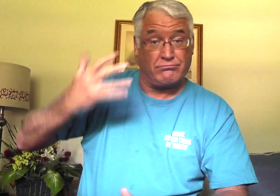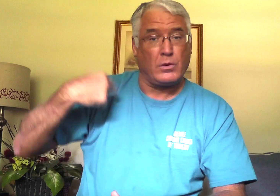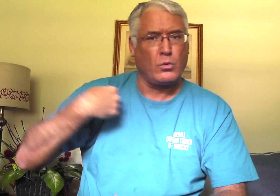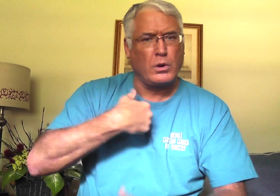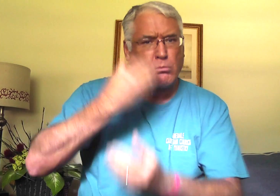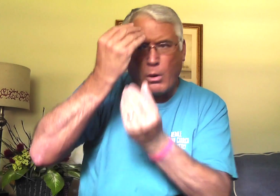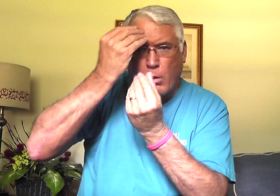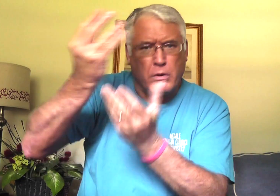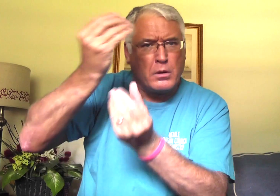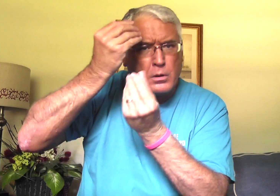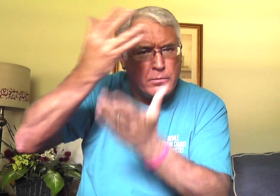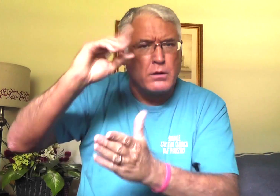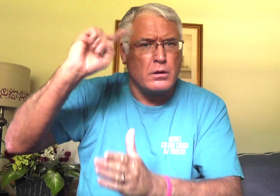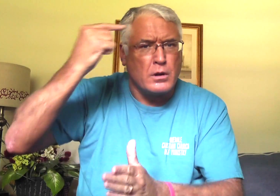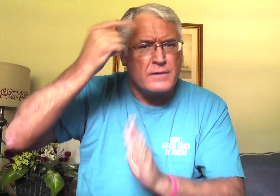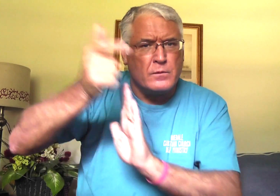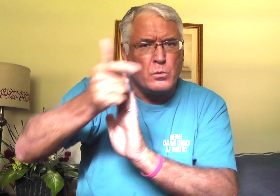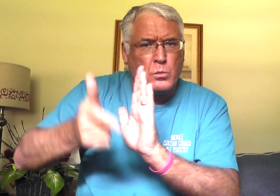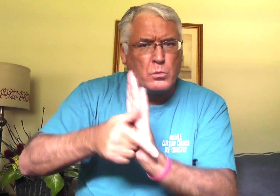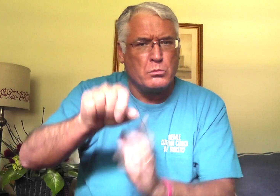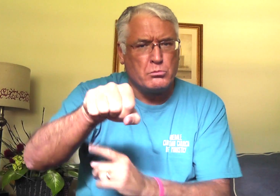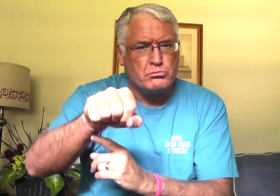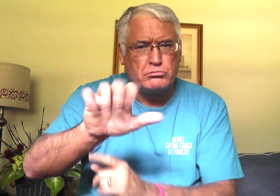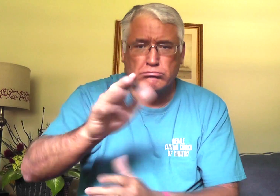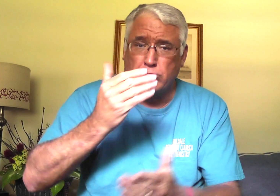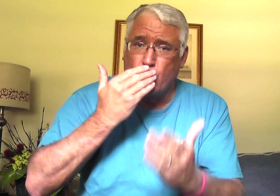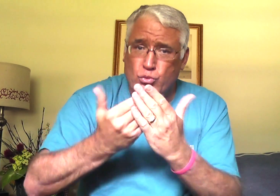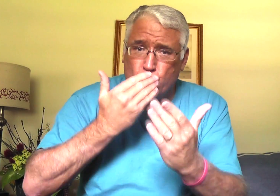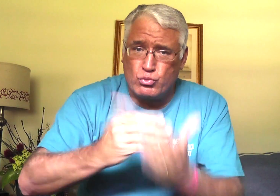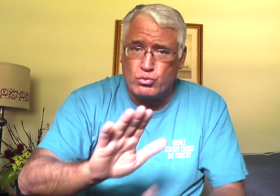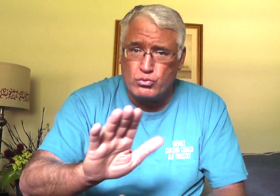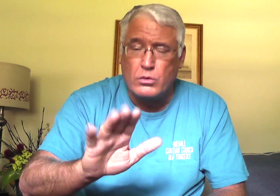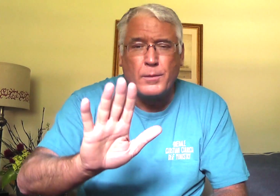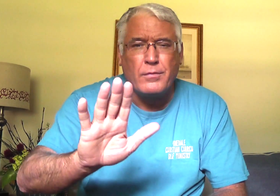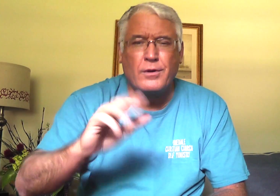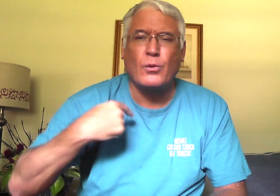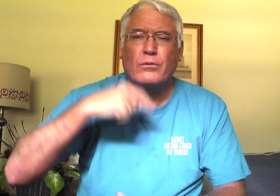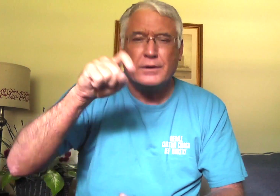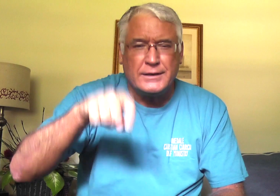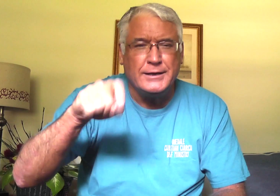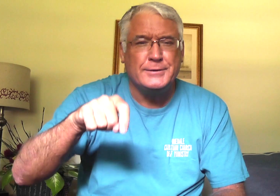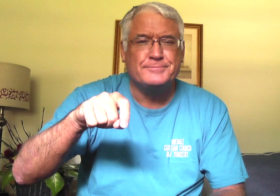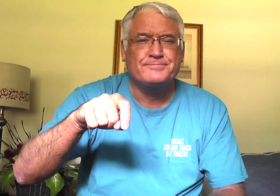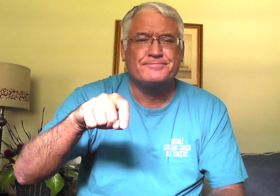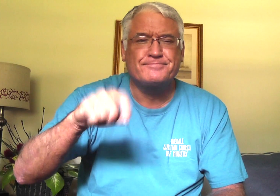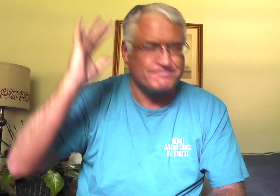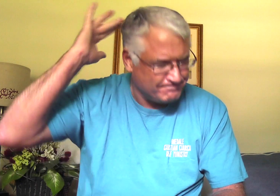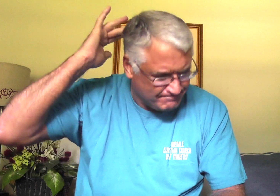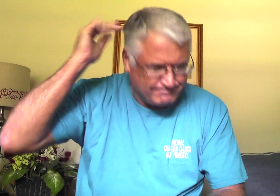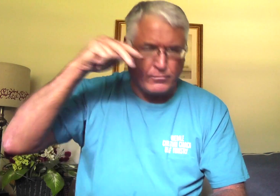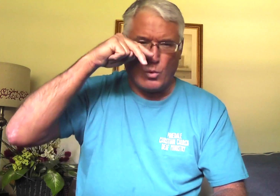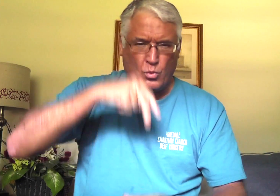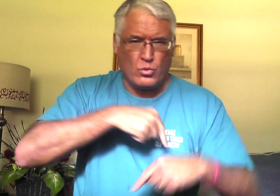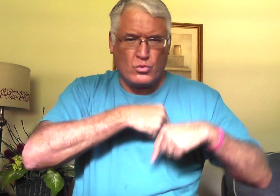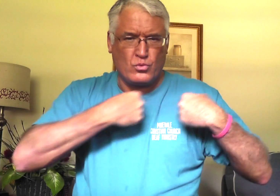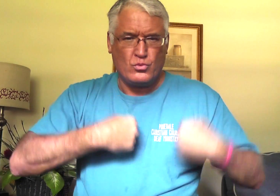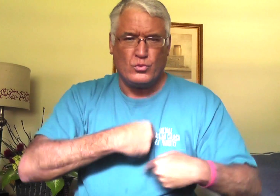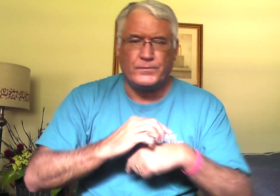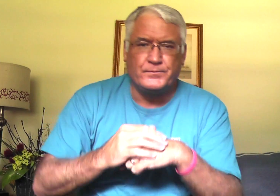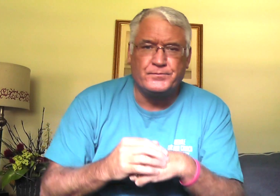deep. Out of it, we'll have beautiful knowledge of the law, and it's good. But we need to look